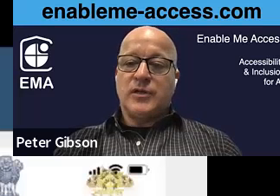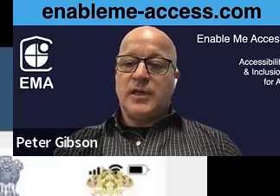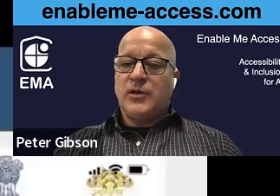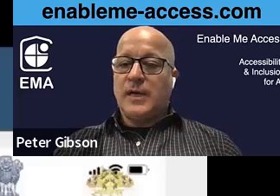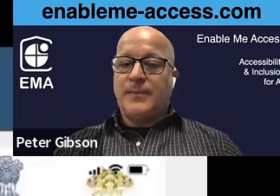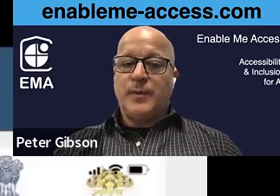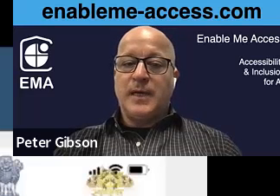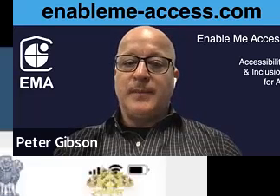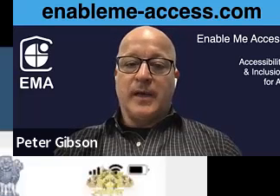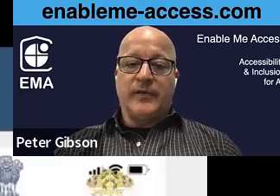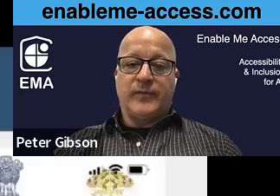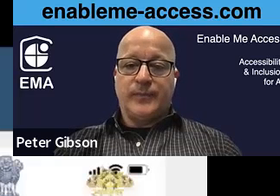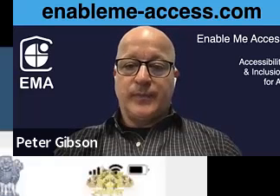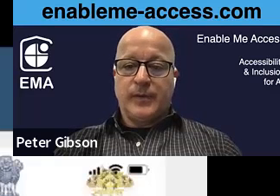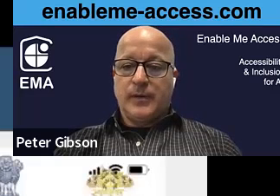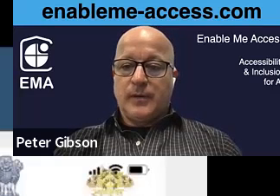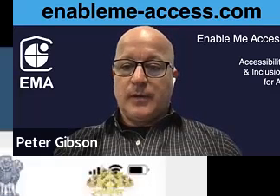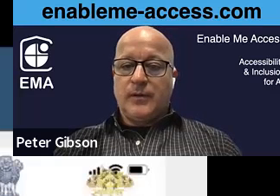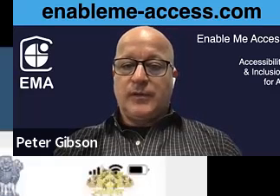then eventually your app will become live.